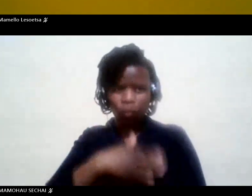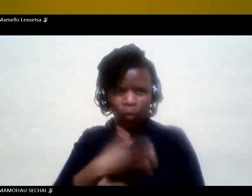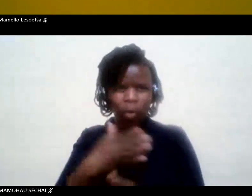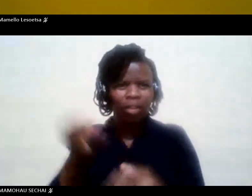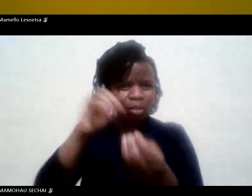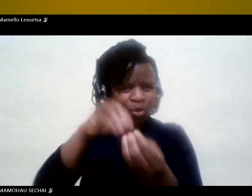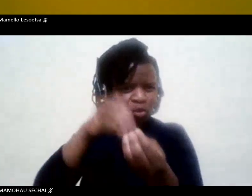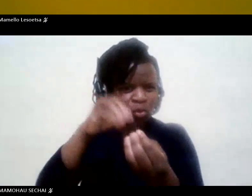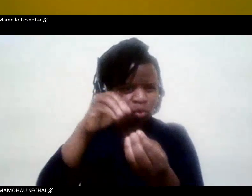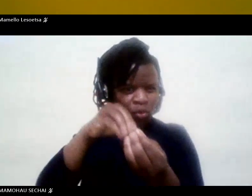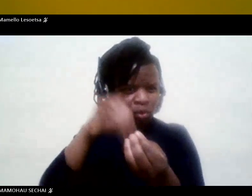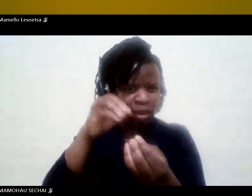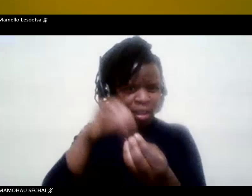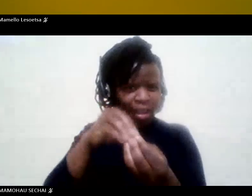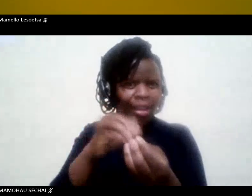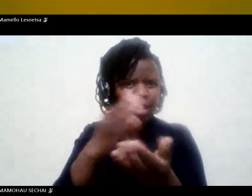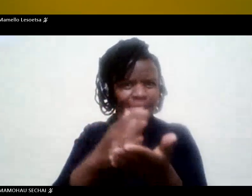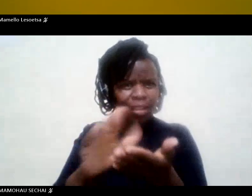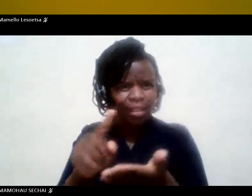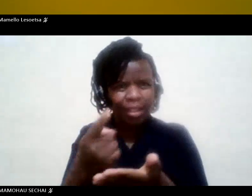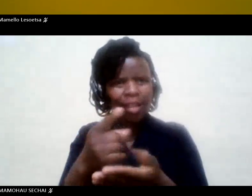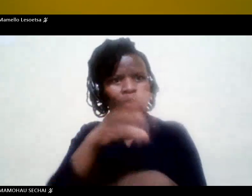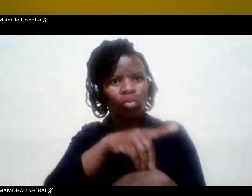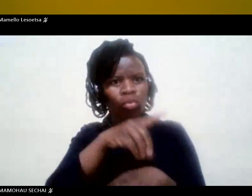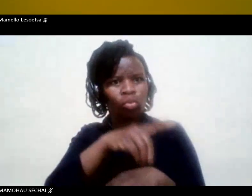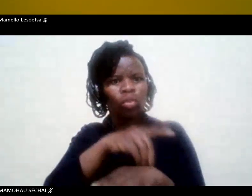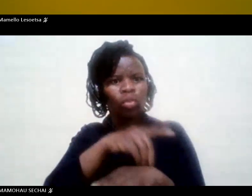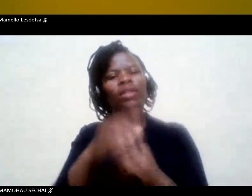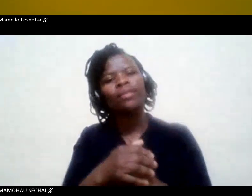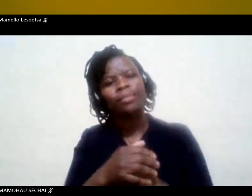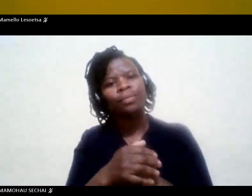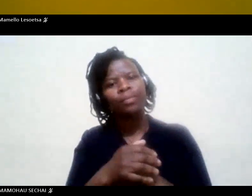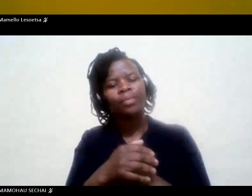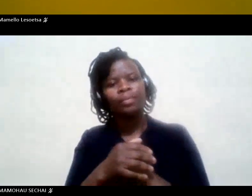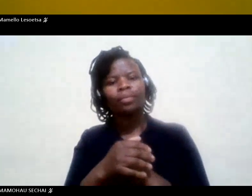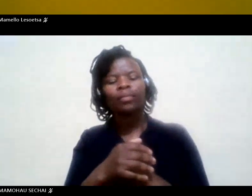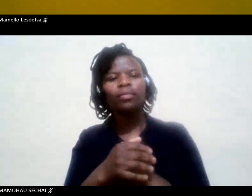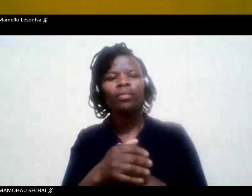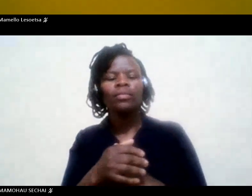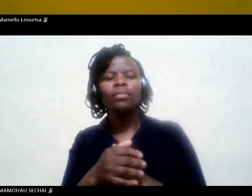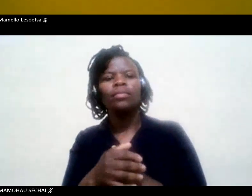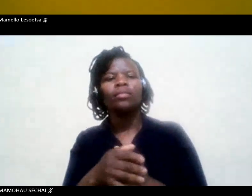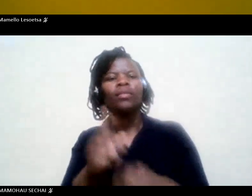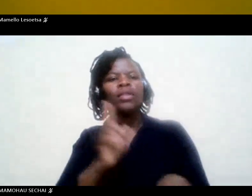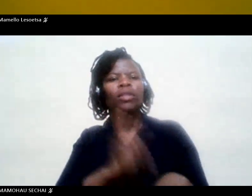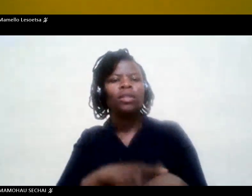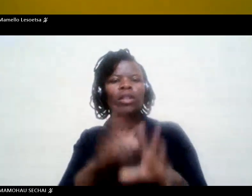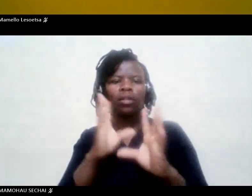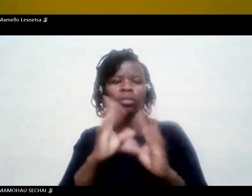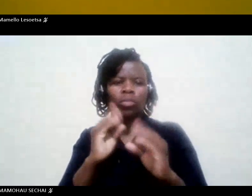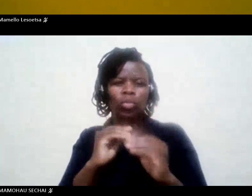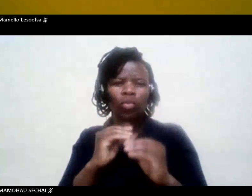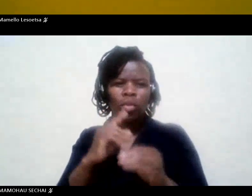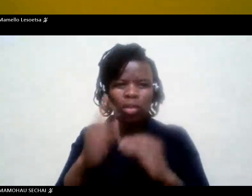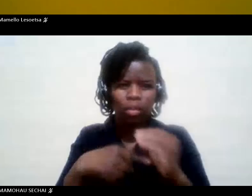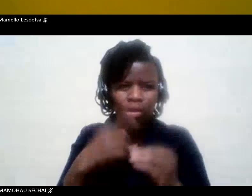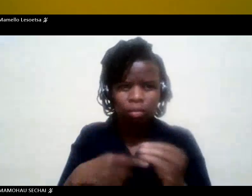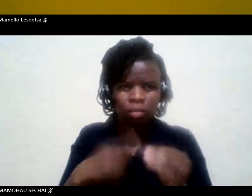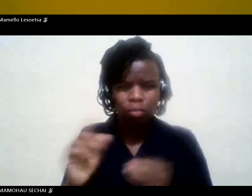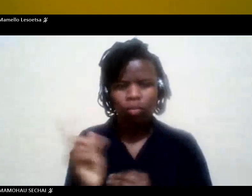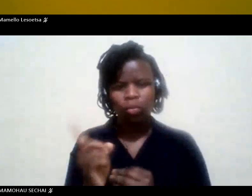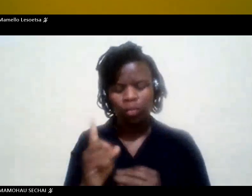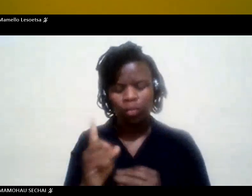something, Dr. Ike. Yes. When we were talking about the challenges where